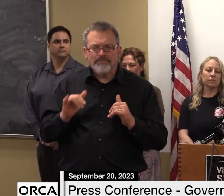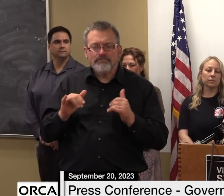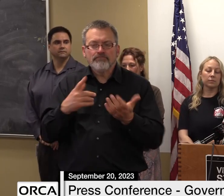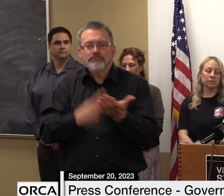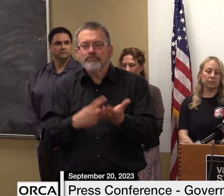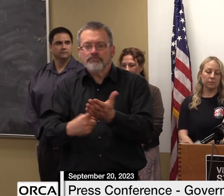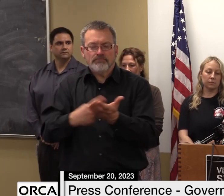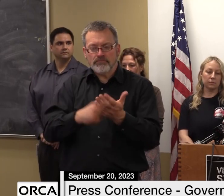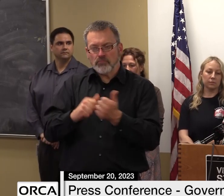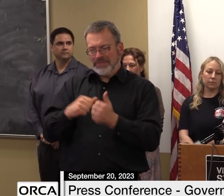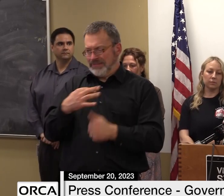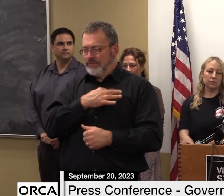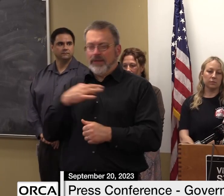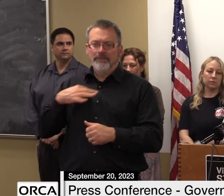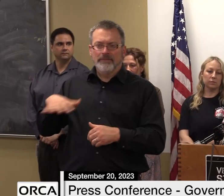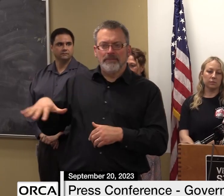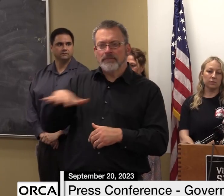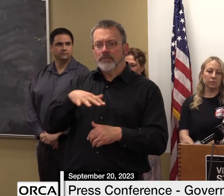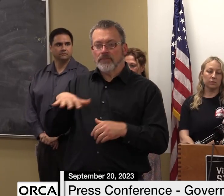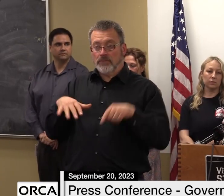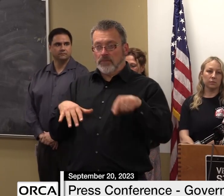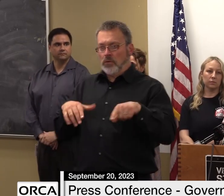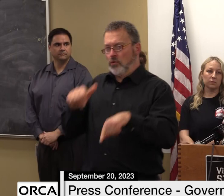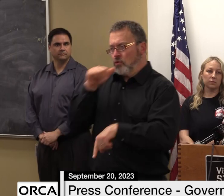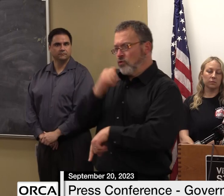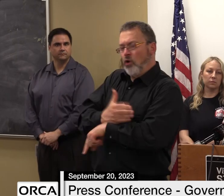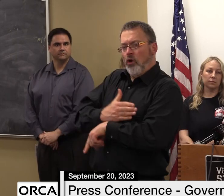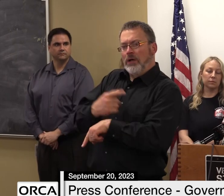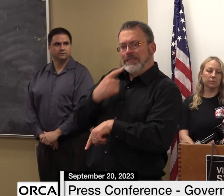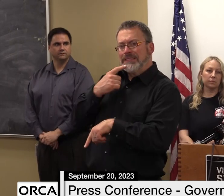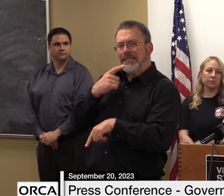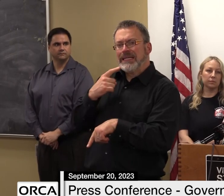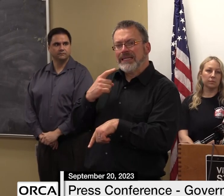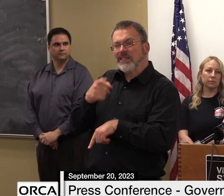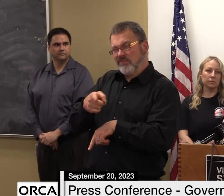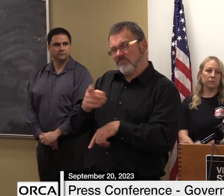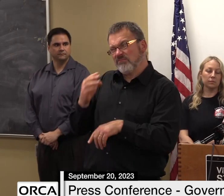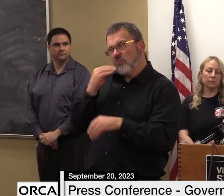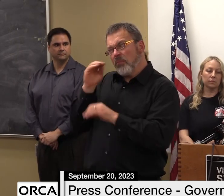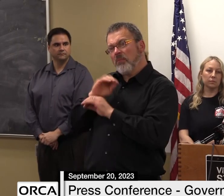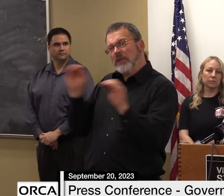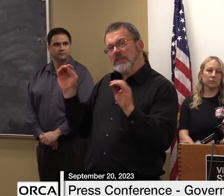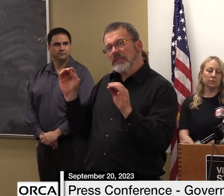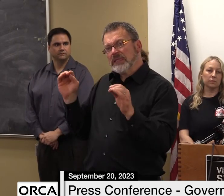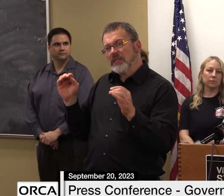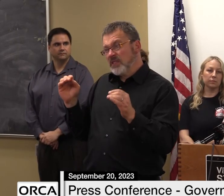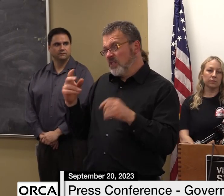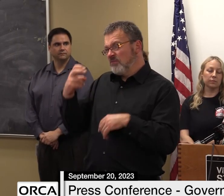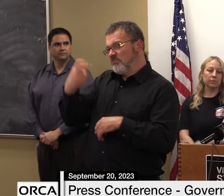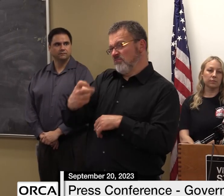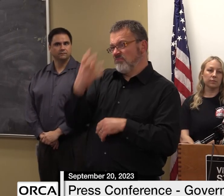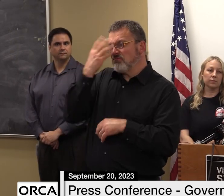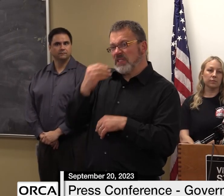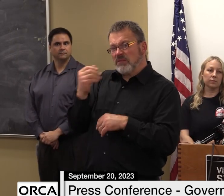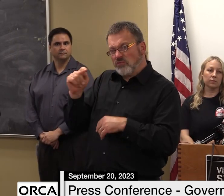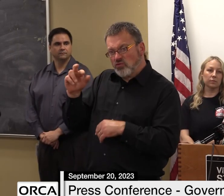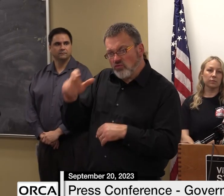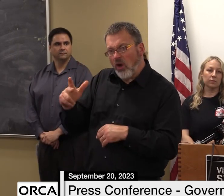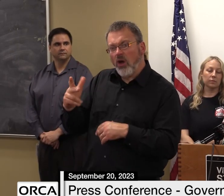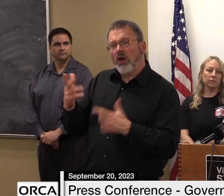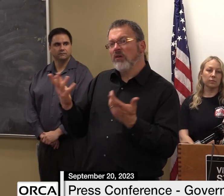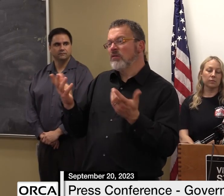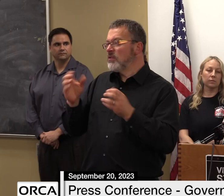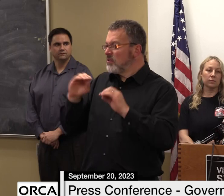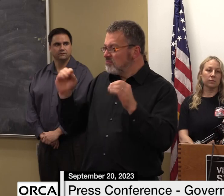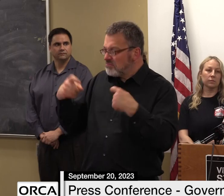staff, his daughter told us that he was homeless, sleeping in his truck or his shed with no water or